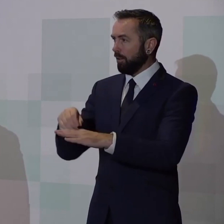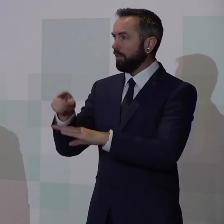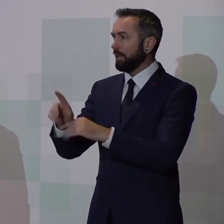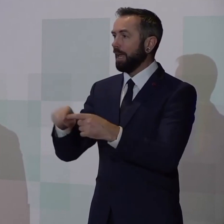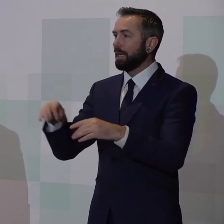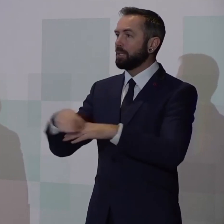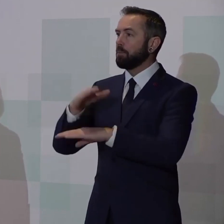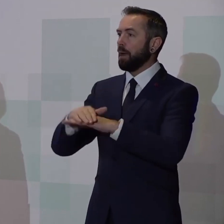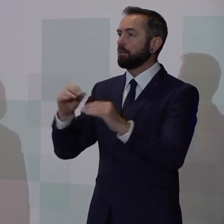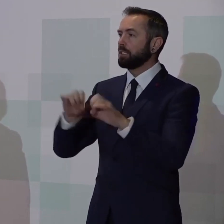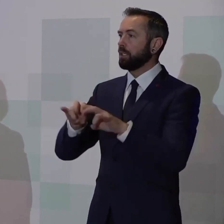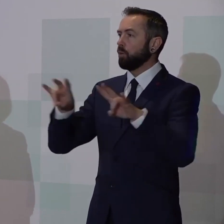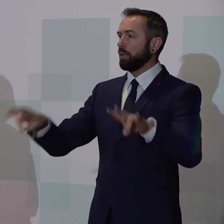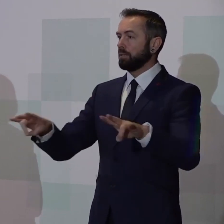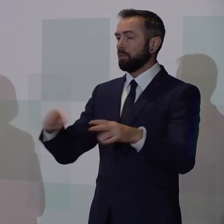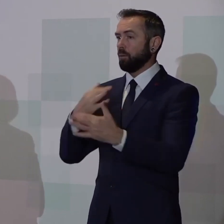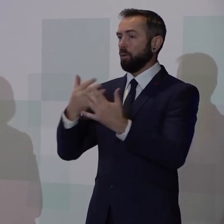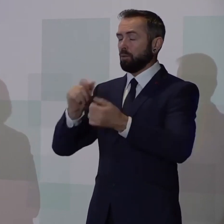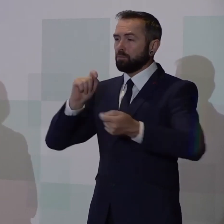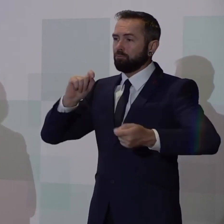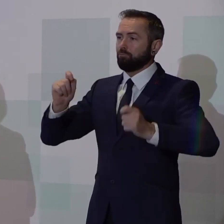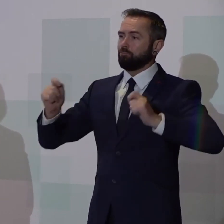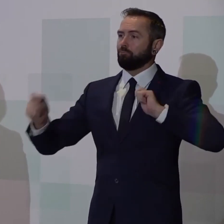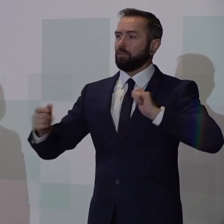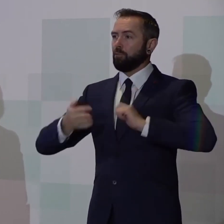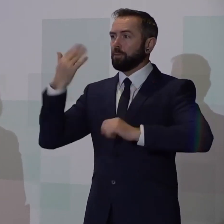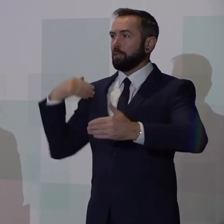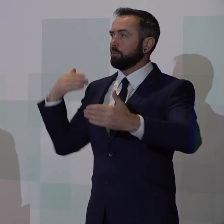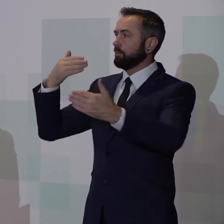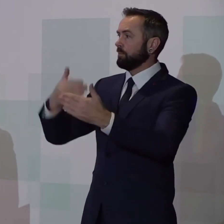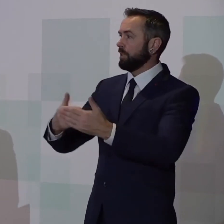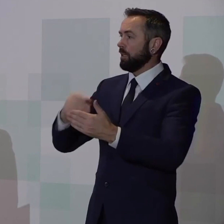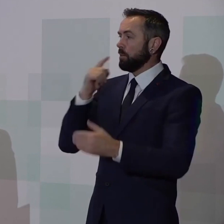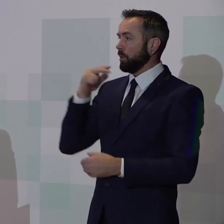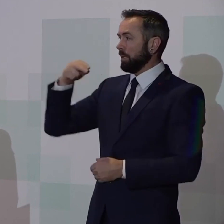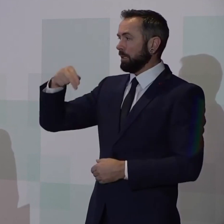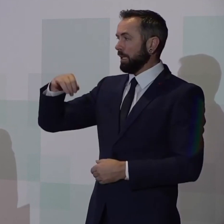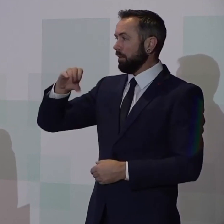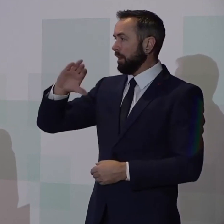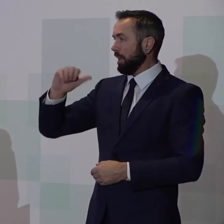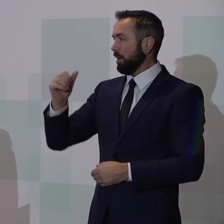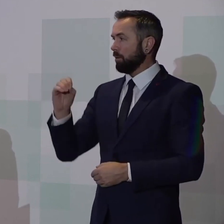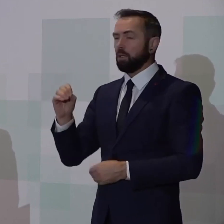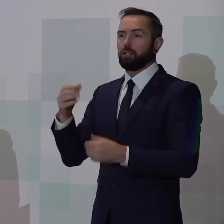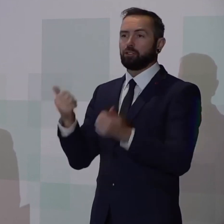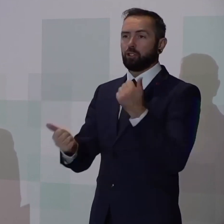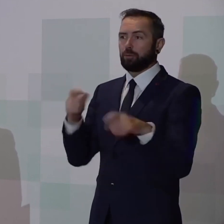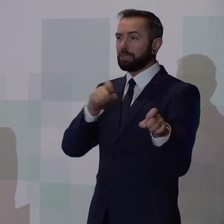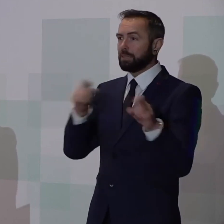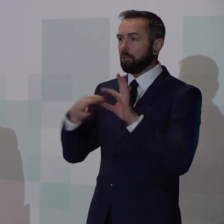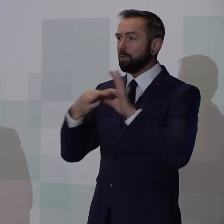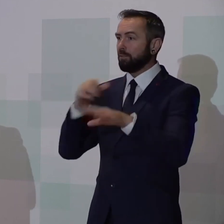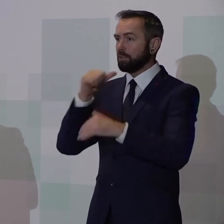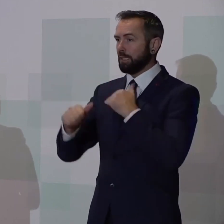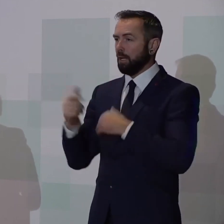equality. So we have had significant change since then, but the Nicolau judgment remains relevant today, and